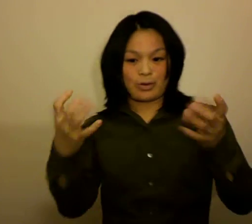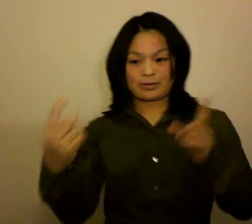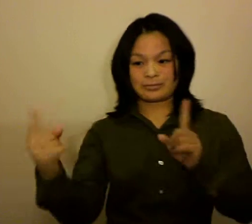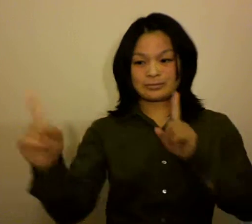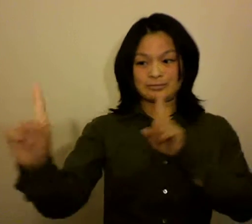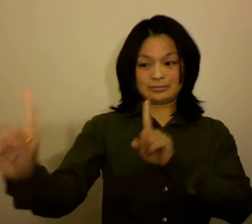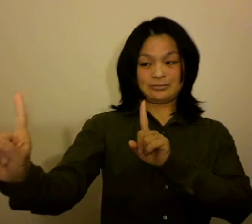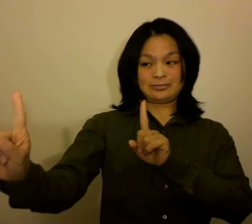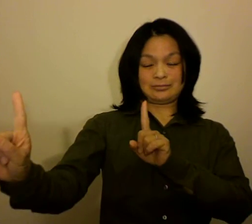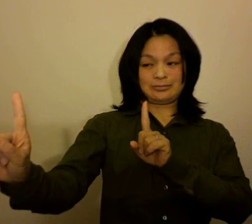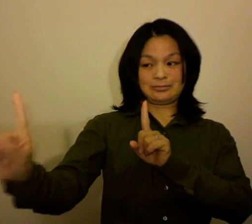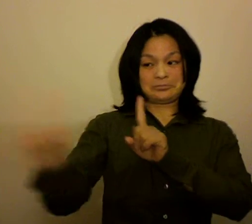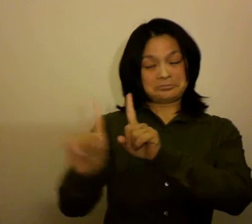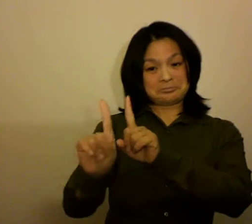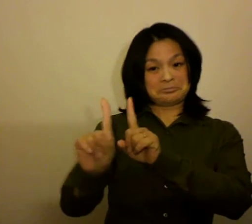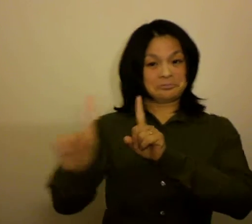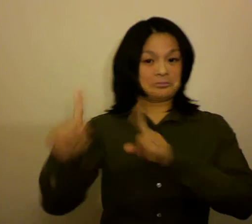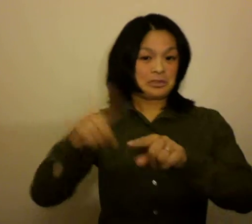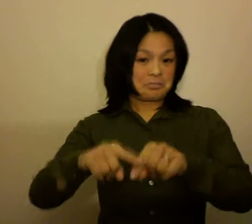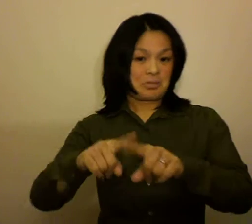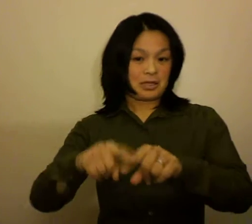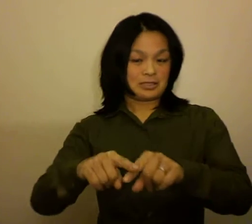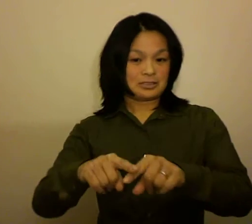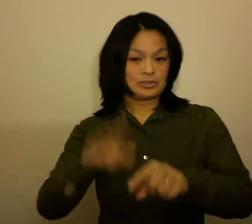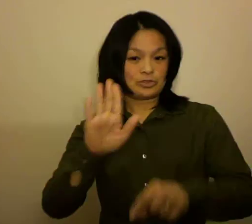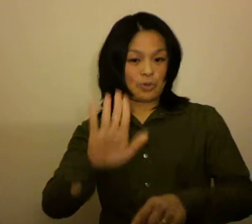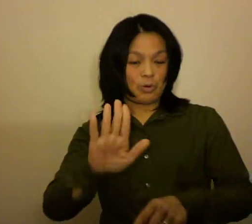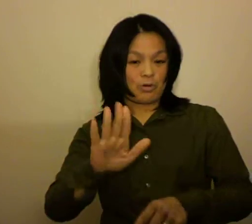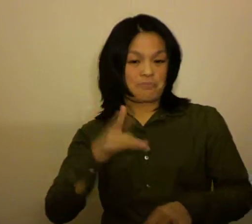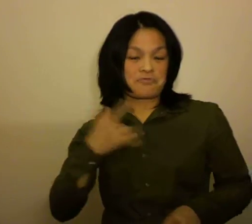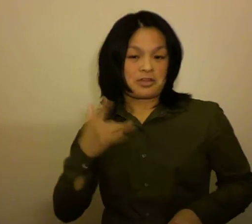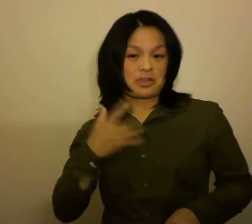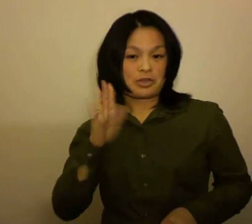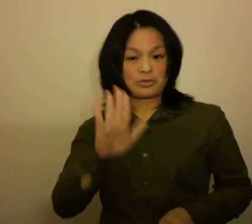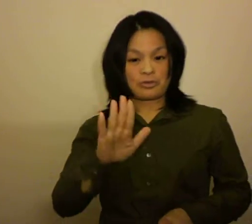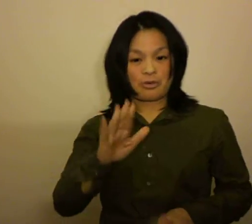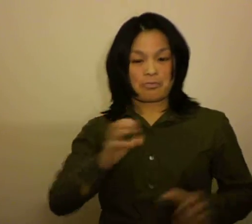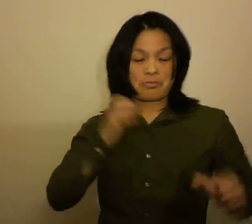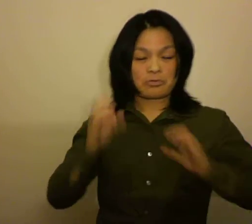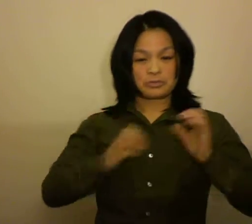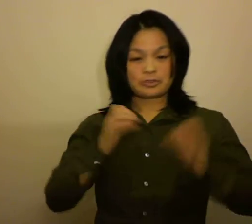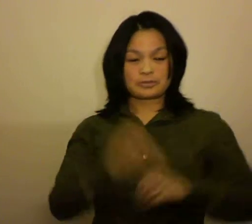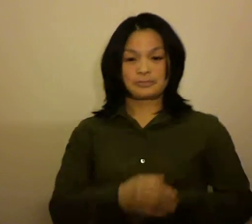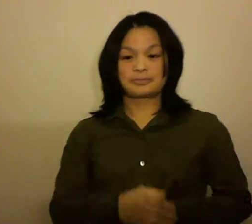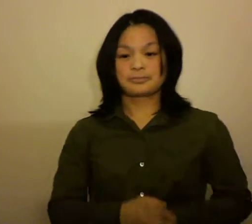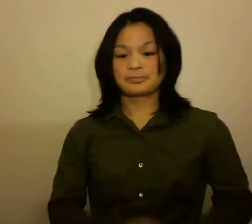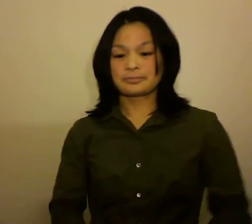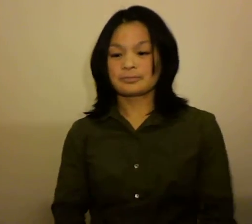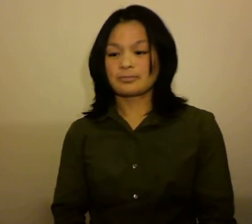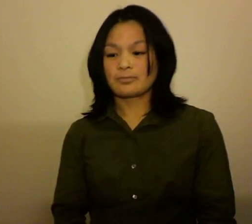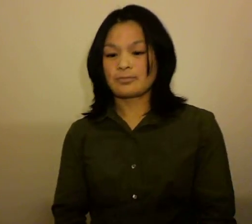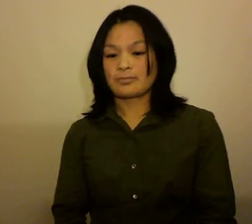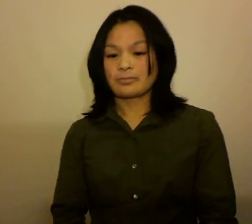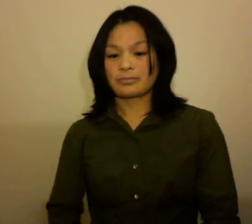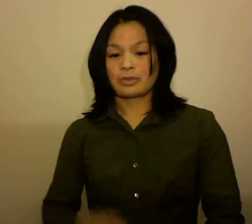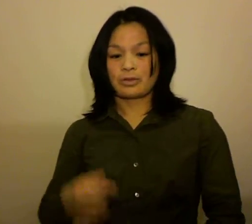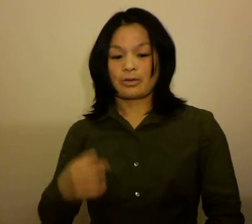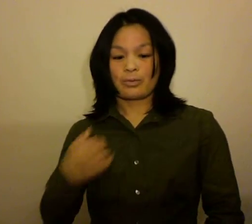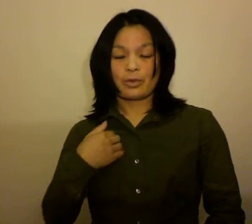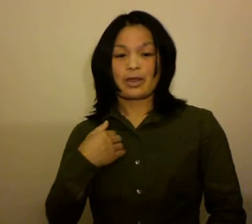mood you're in, perhaps. So no matter how large or small our space is, we do have limits on that space that help us